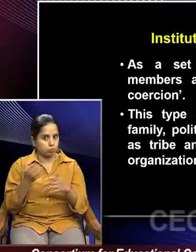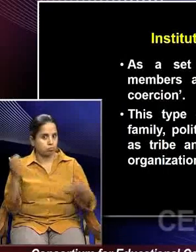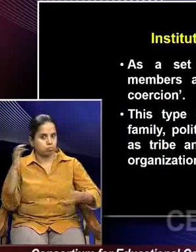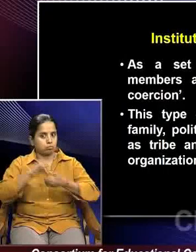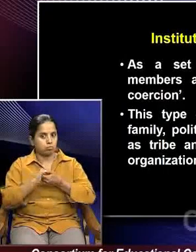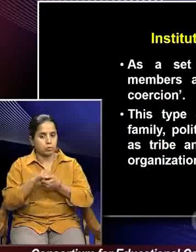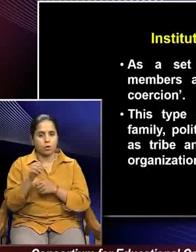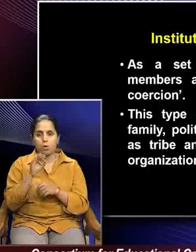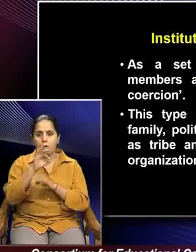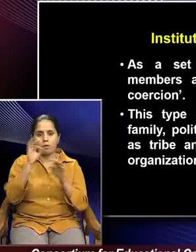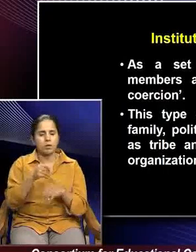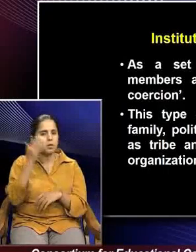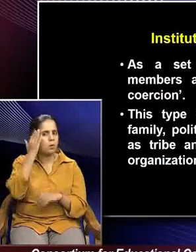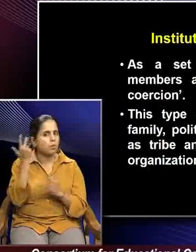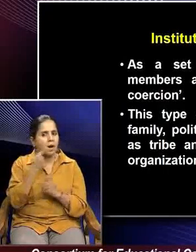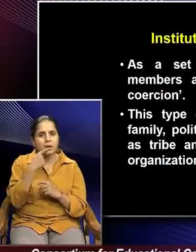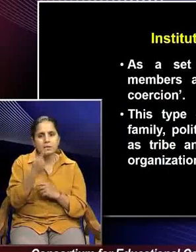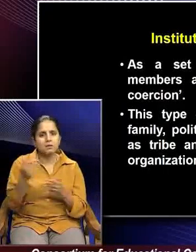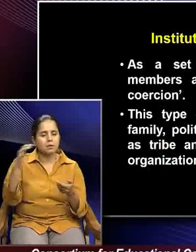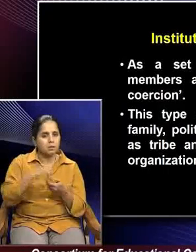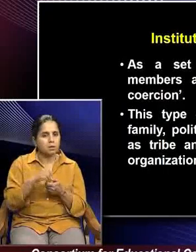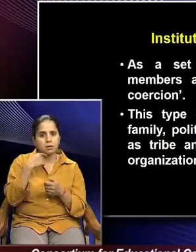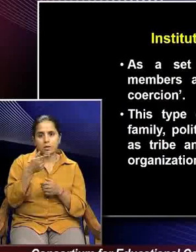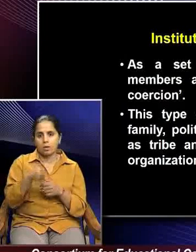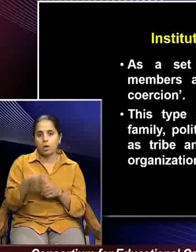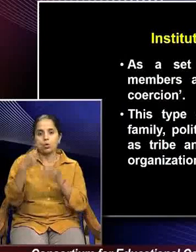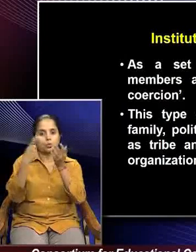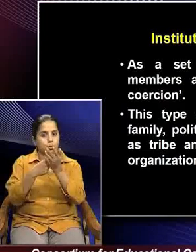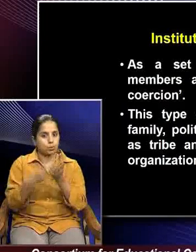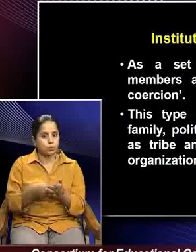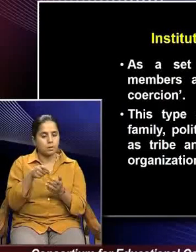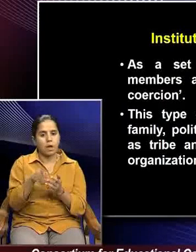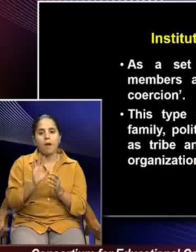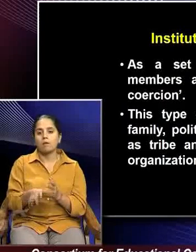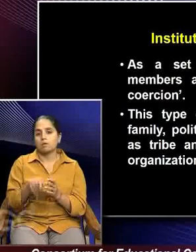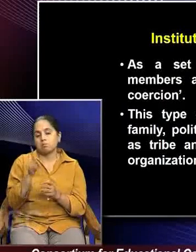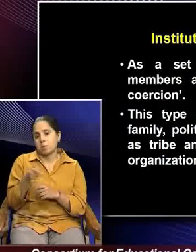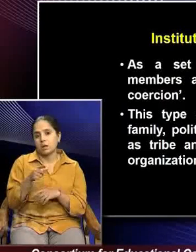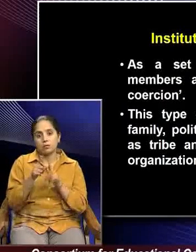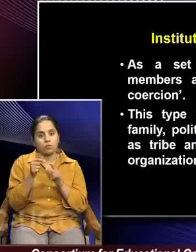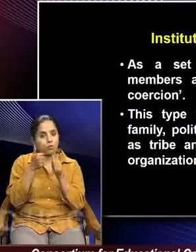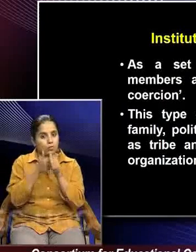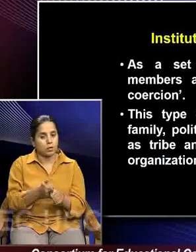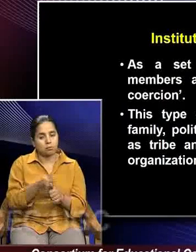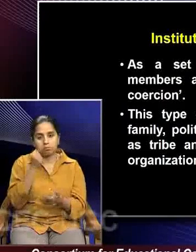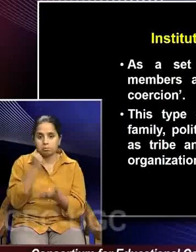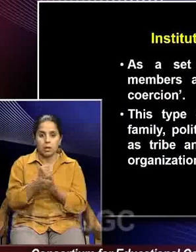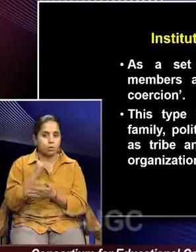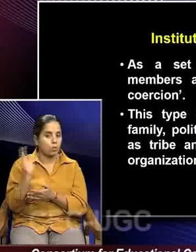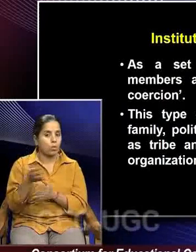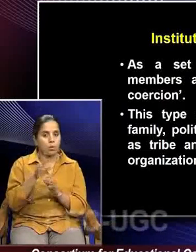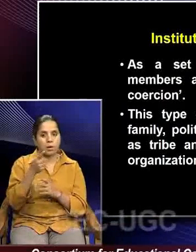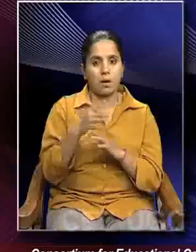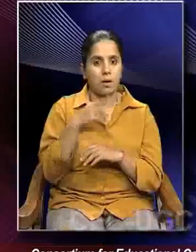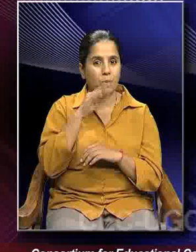Why official coercion? Because these rules are binding and mandatory. You do not